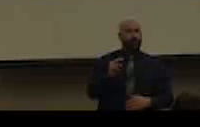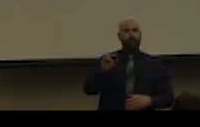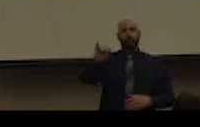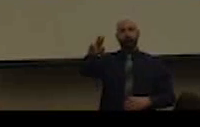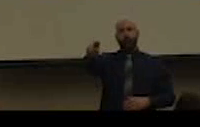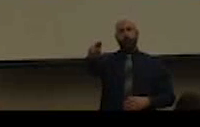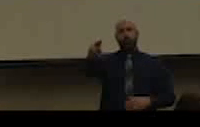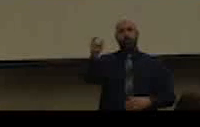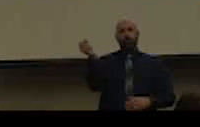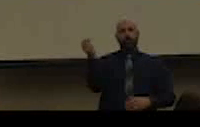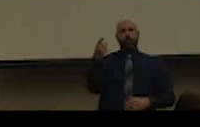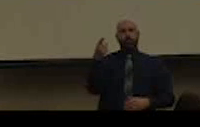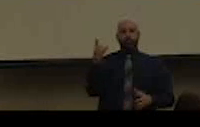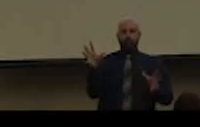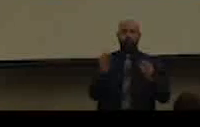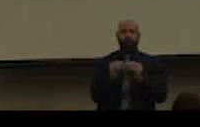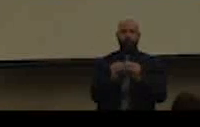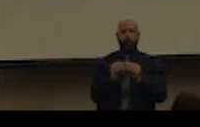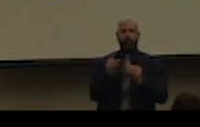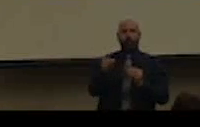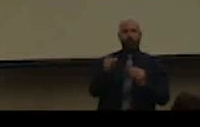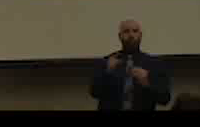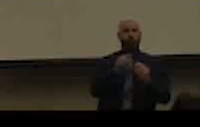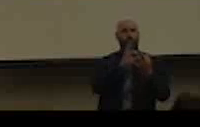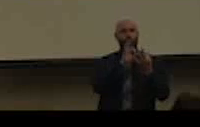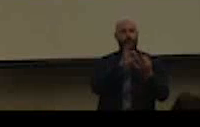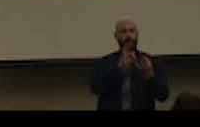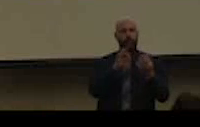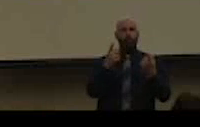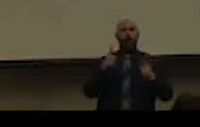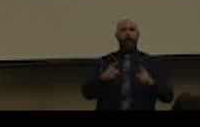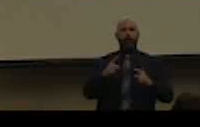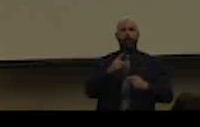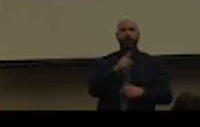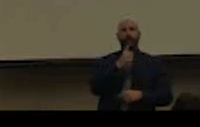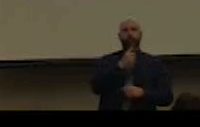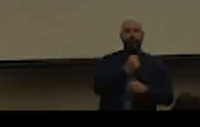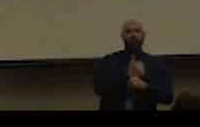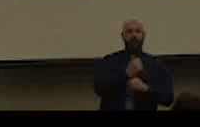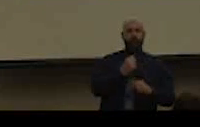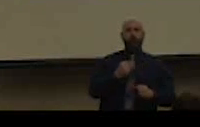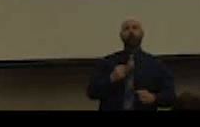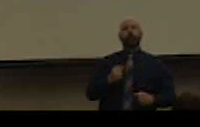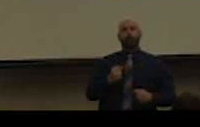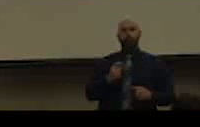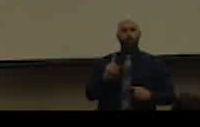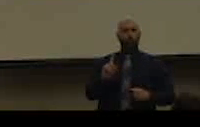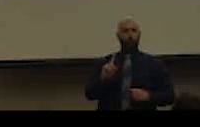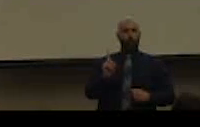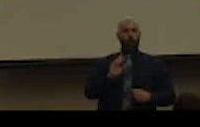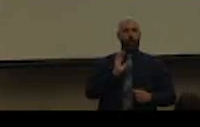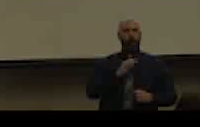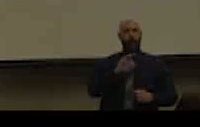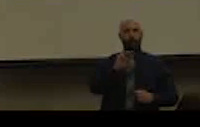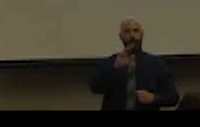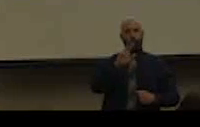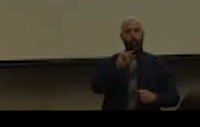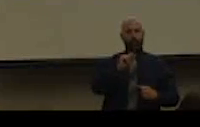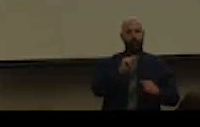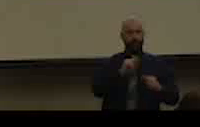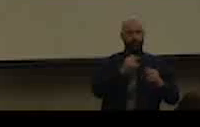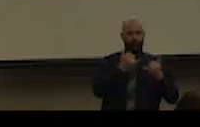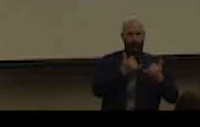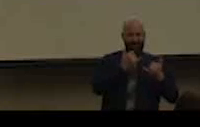January for you all to say, okay, given what happened in year one, given where the state of the market is, given the conversations we've had this